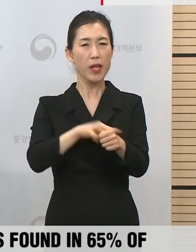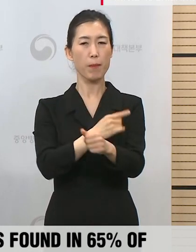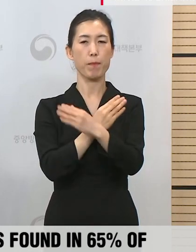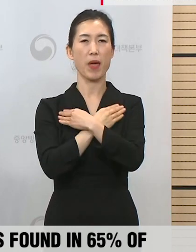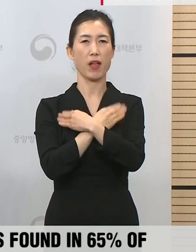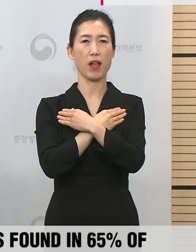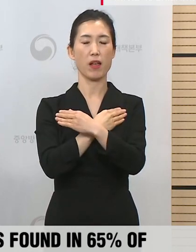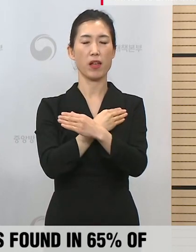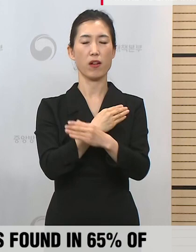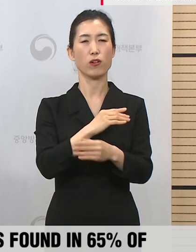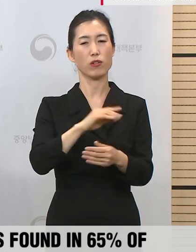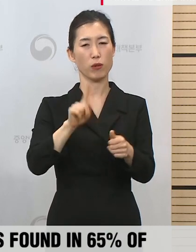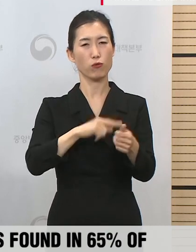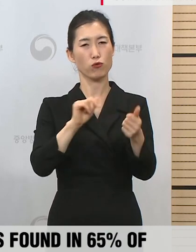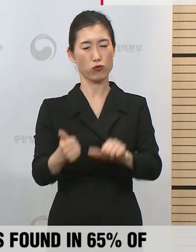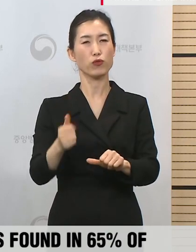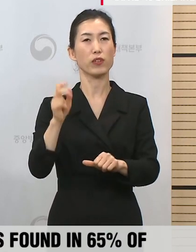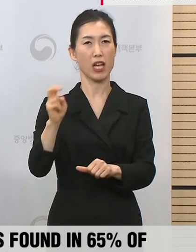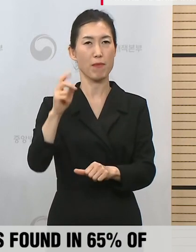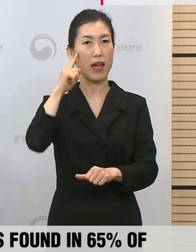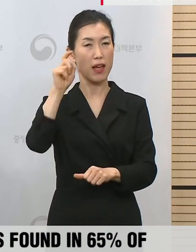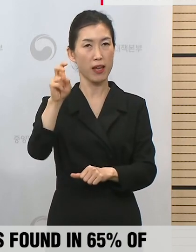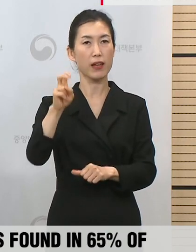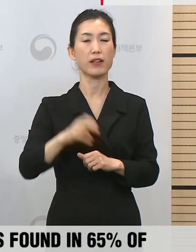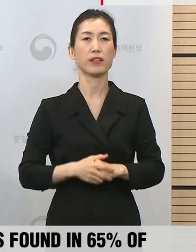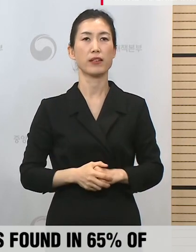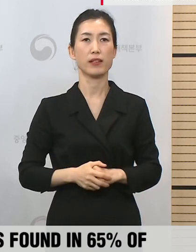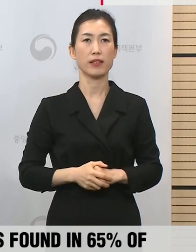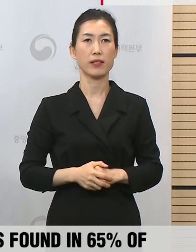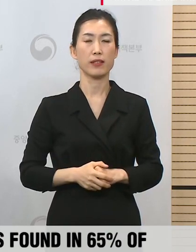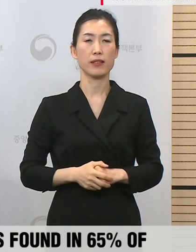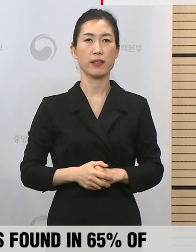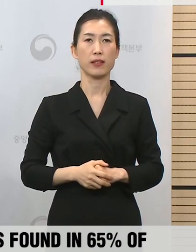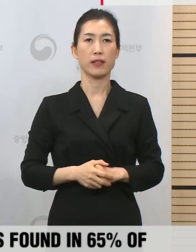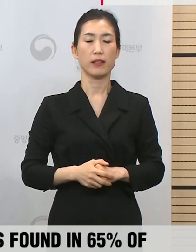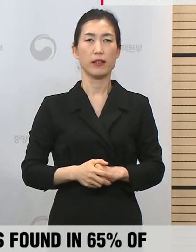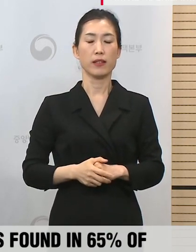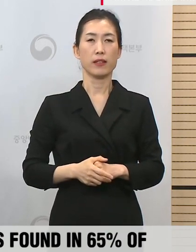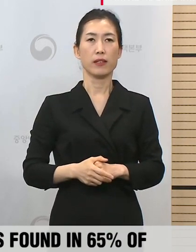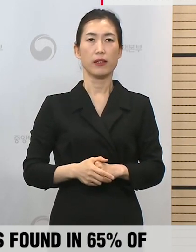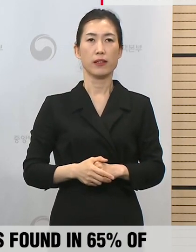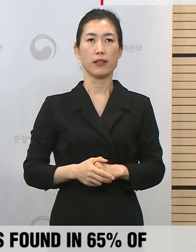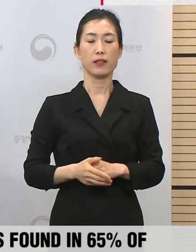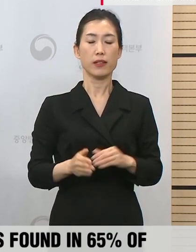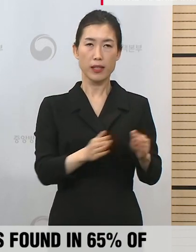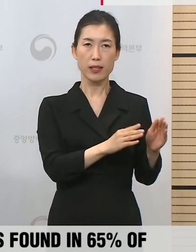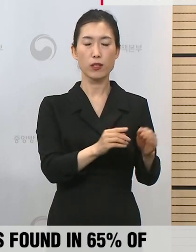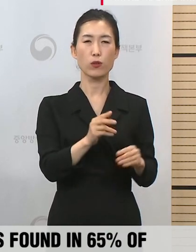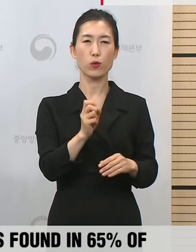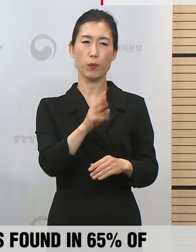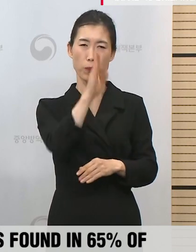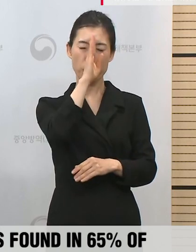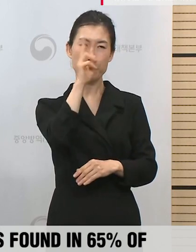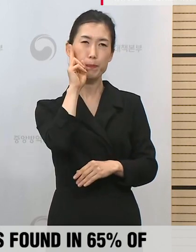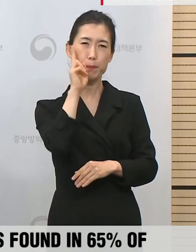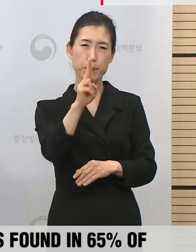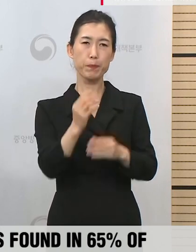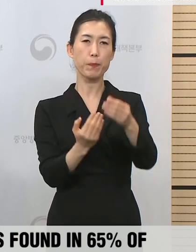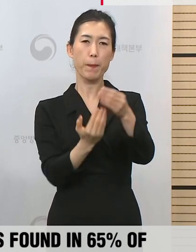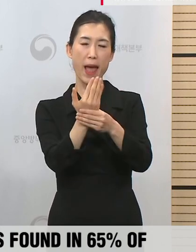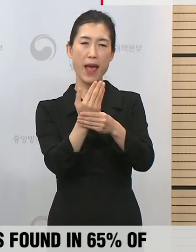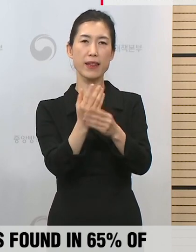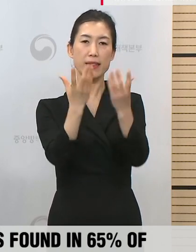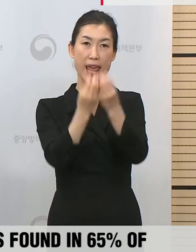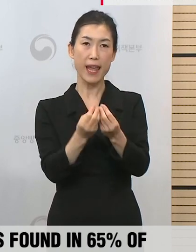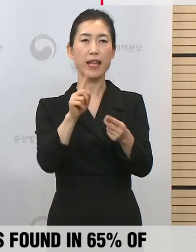we see that the cause of the death was pneumonia as well as the after symptoms of pneumonia. And as for